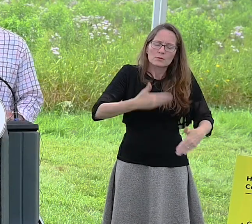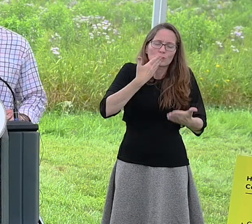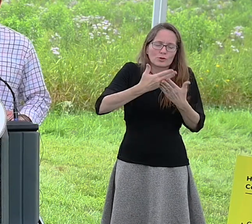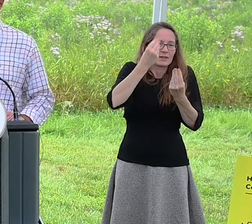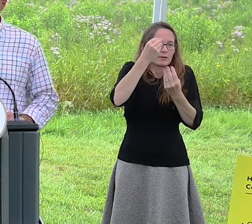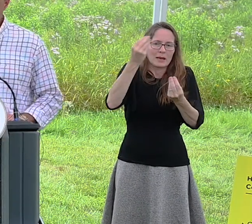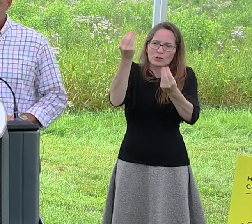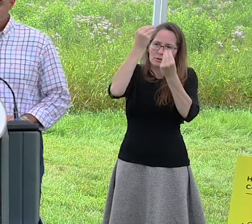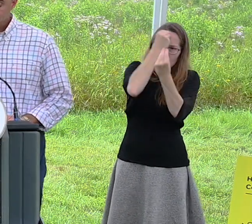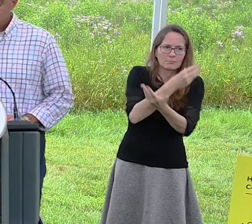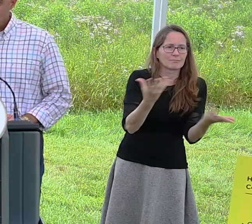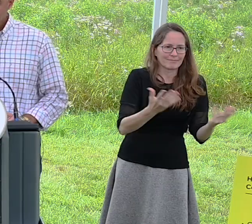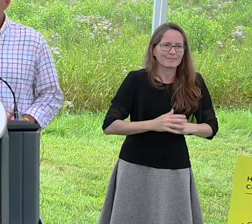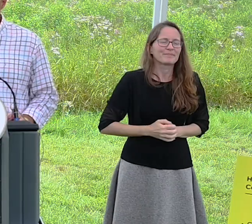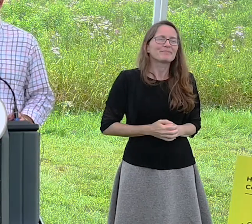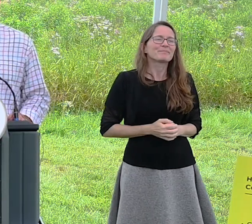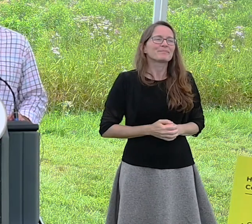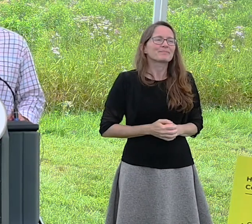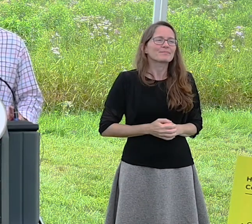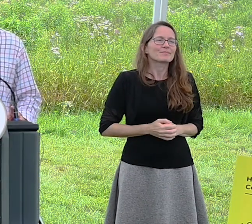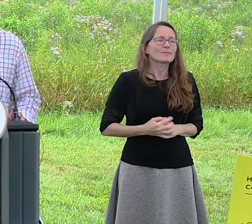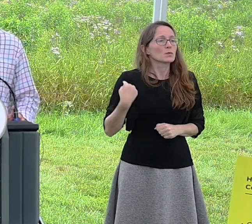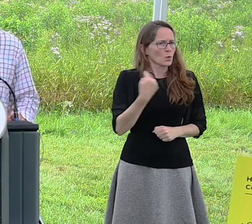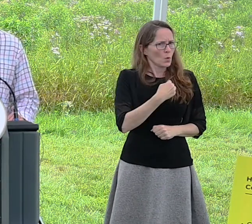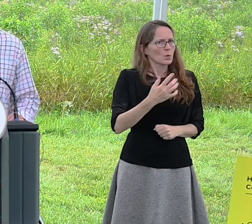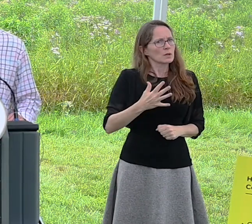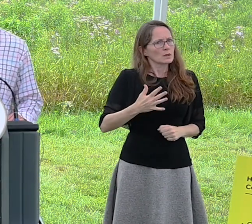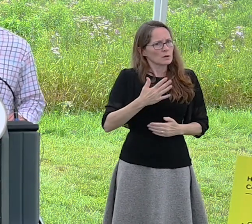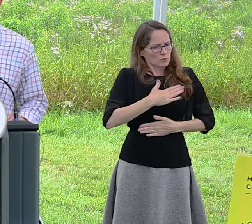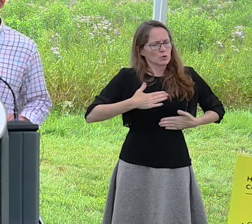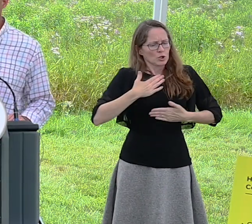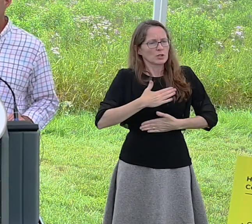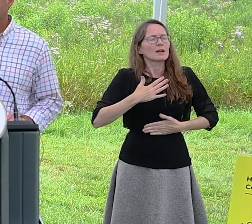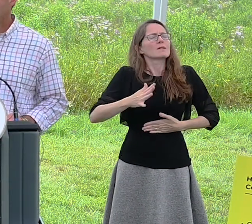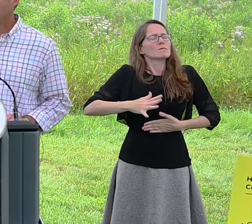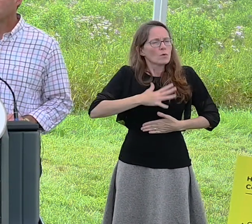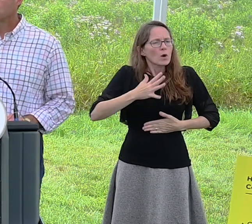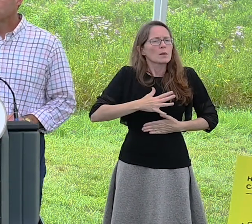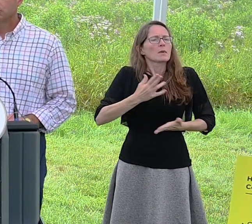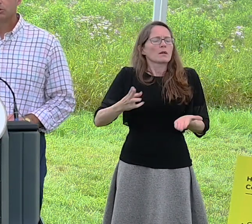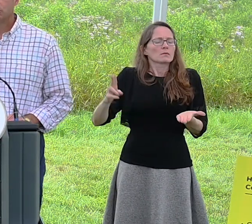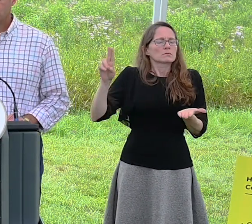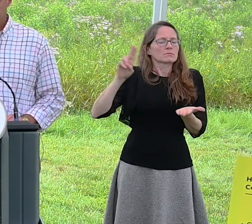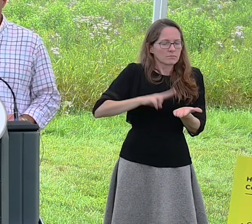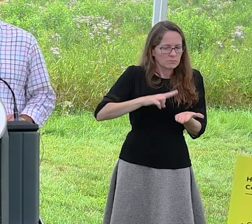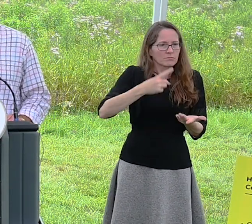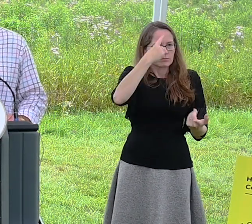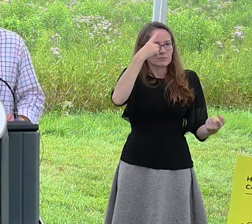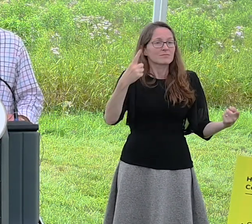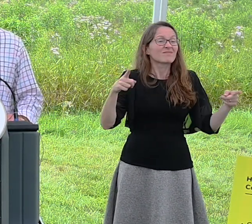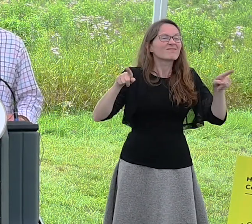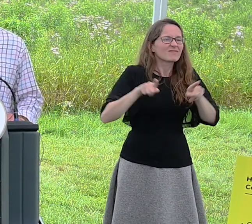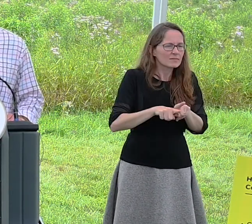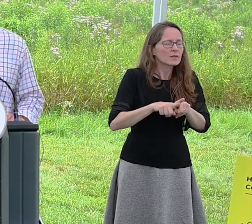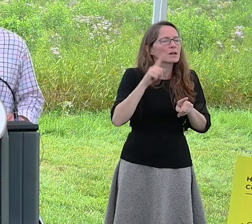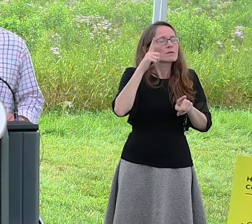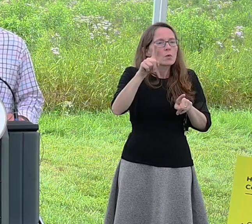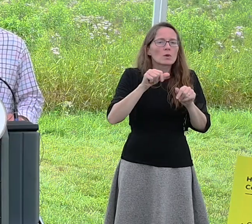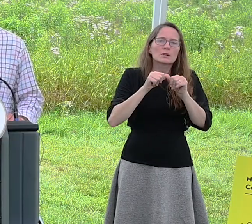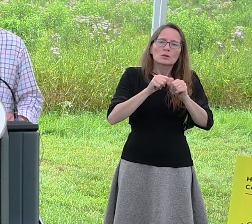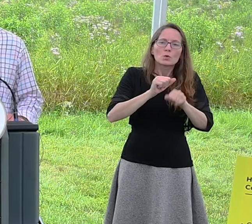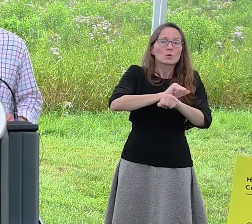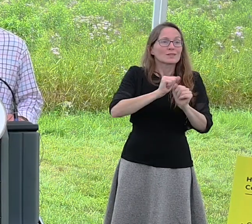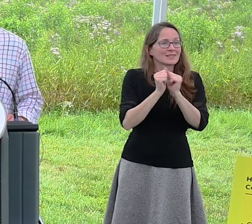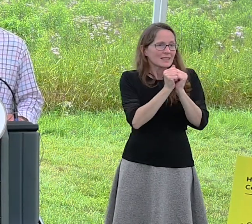So we appreciate this formalization and the important partnership, and also to continue to work on crucial issues together, like urban tree